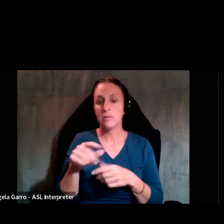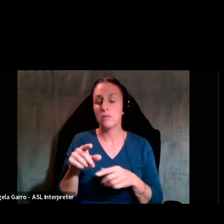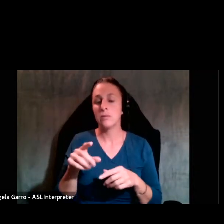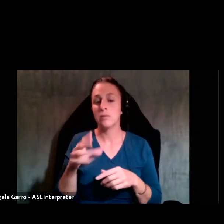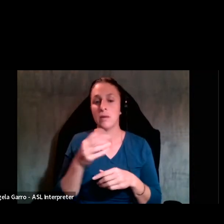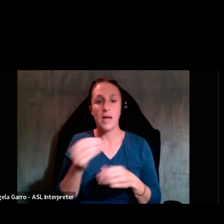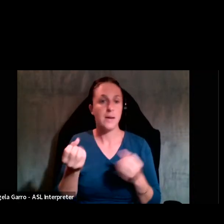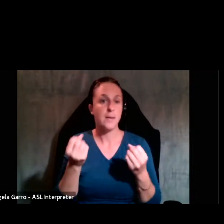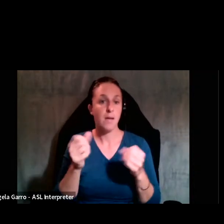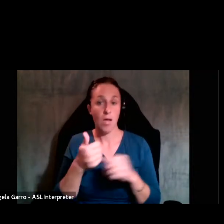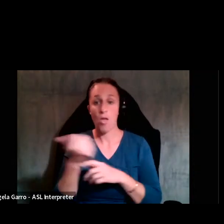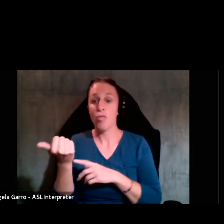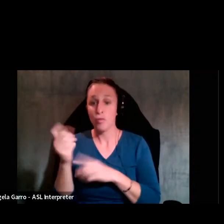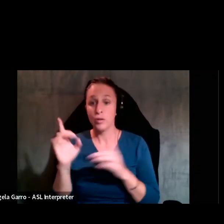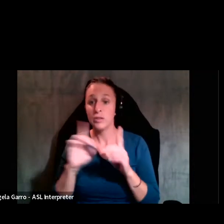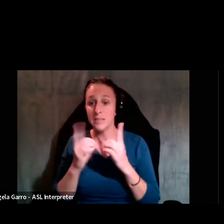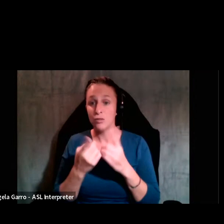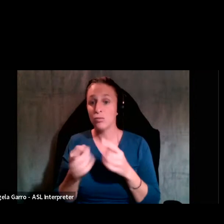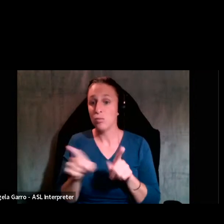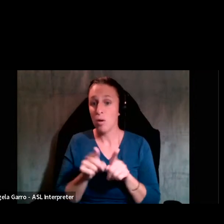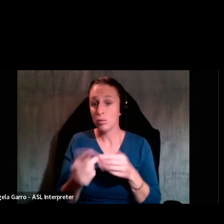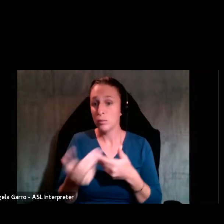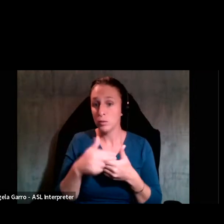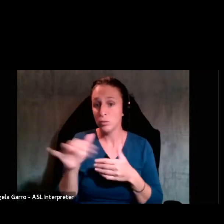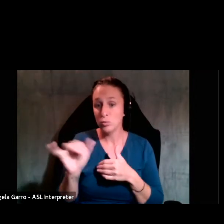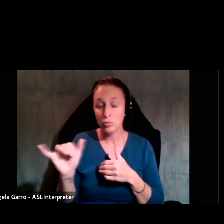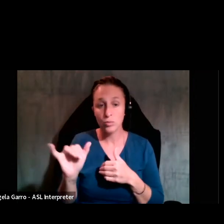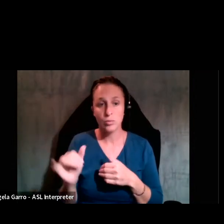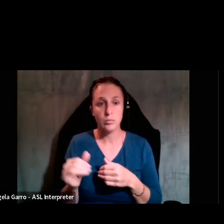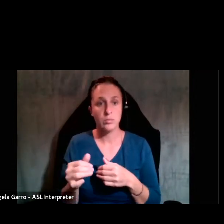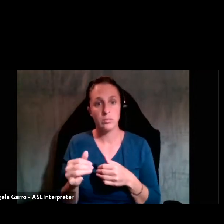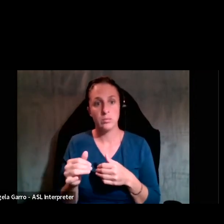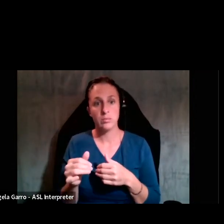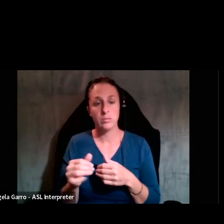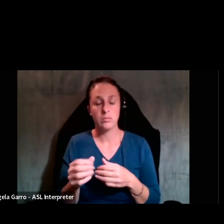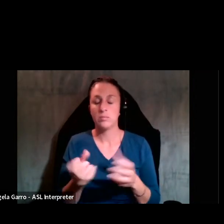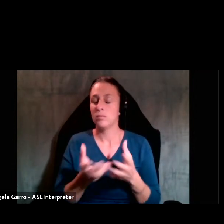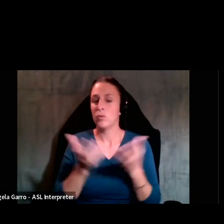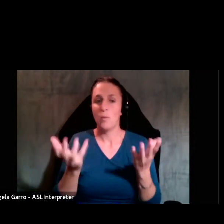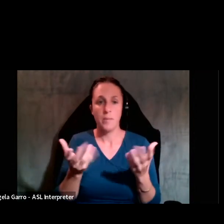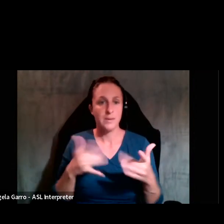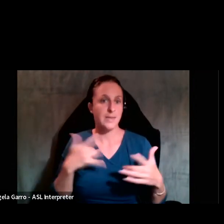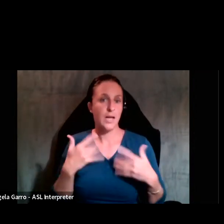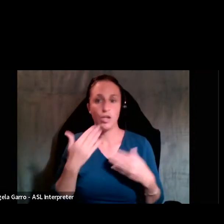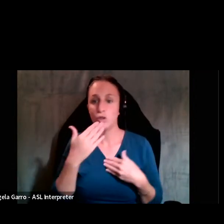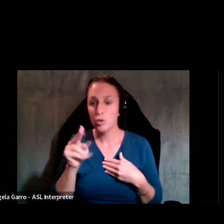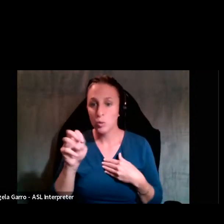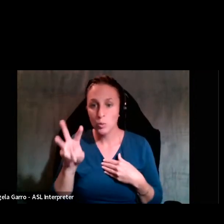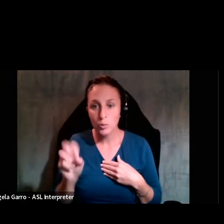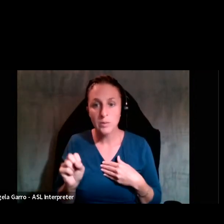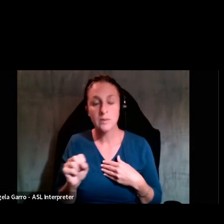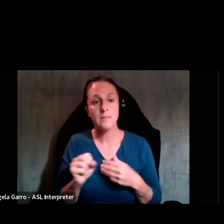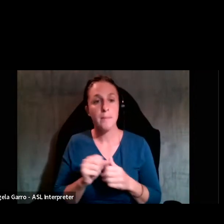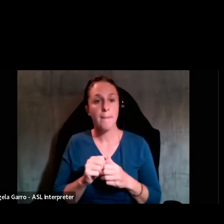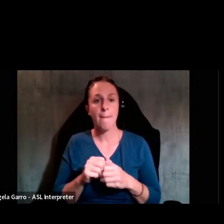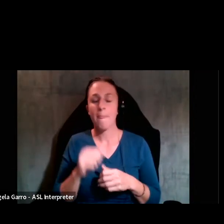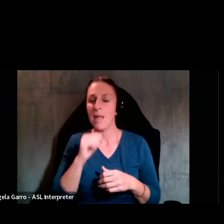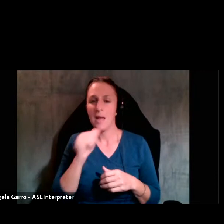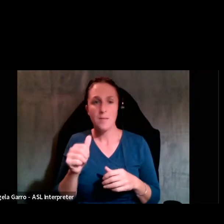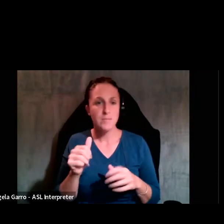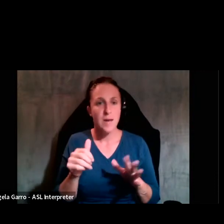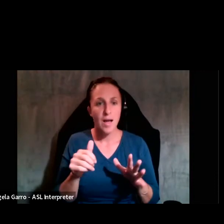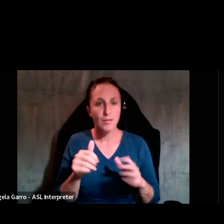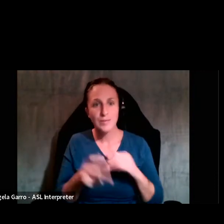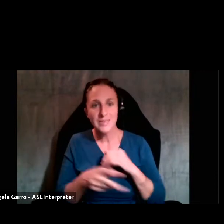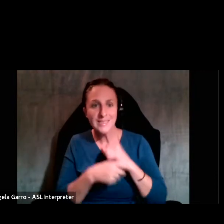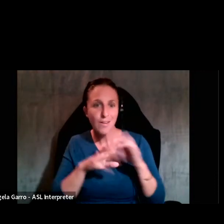also participate in that. Let's see, a couple more things. So much exciting, good news. Well, I'm not gonna steal the thunder, but I'm just gonna mention,